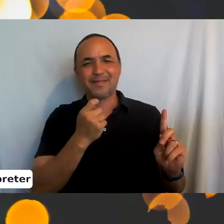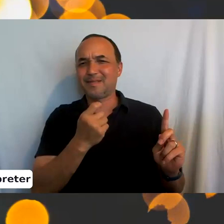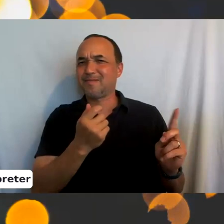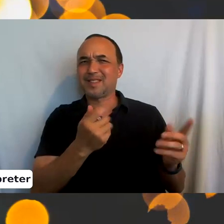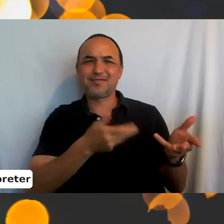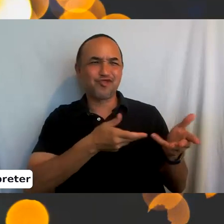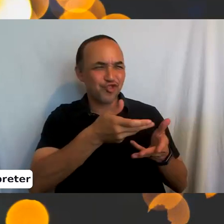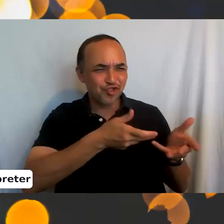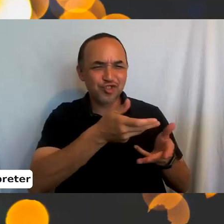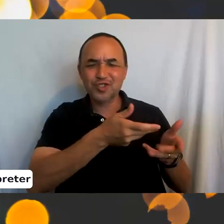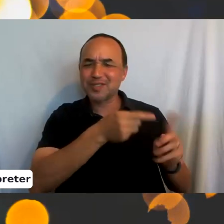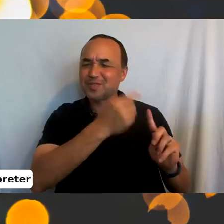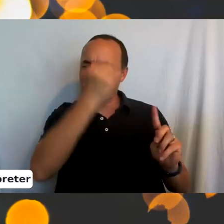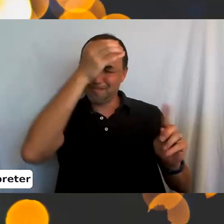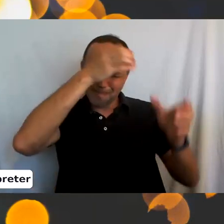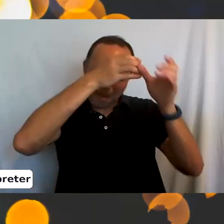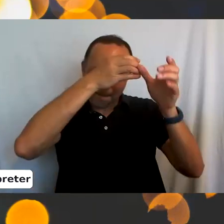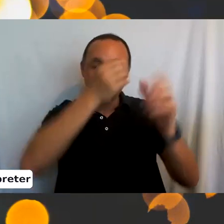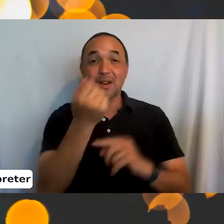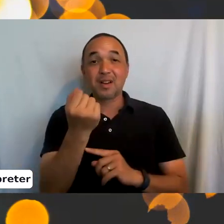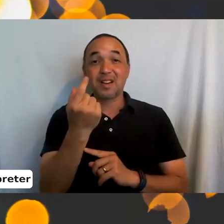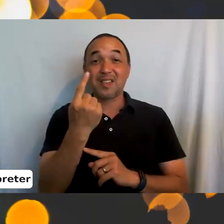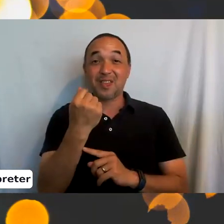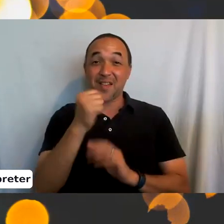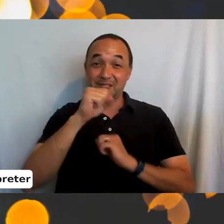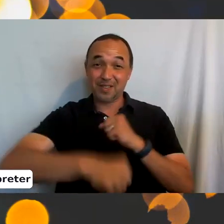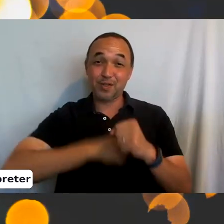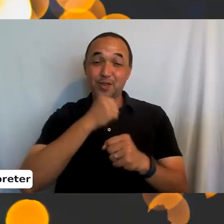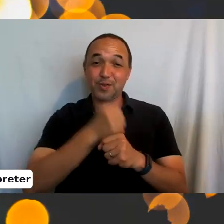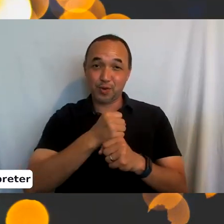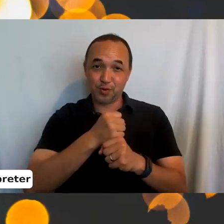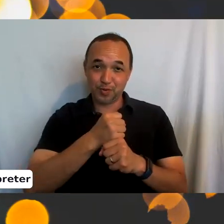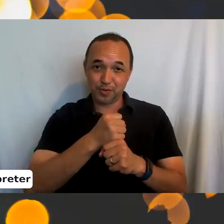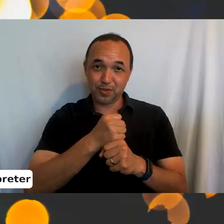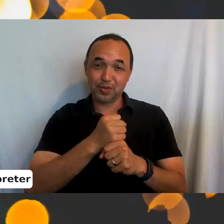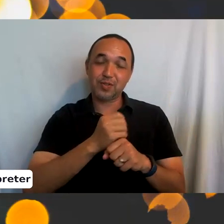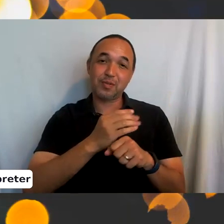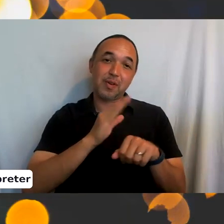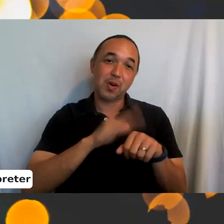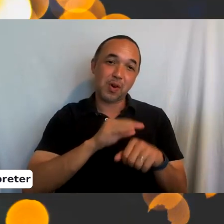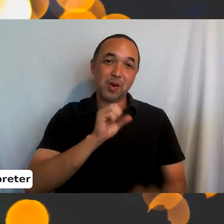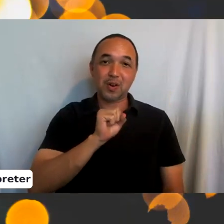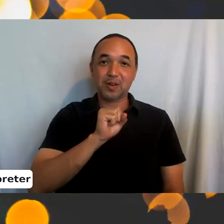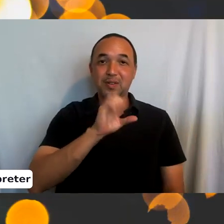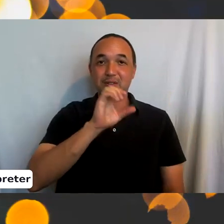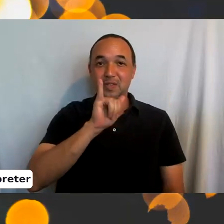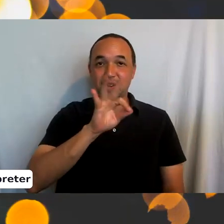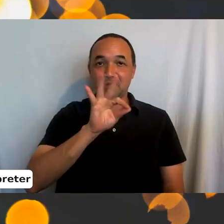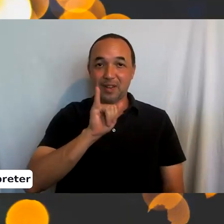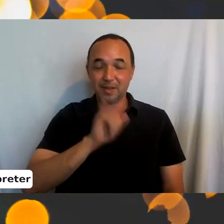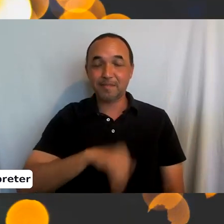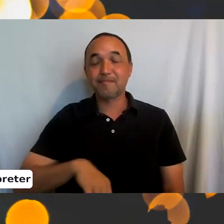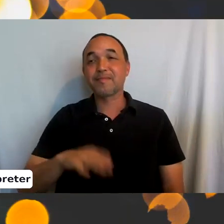wealth of knowledge. 11 seasons on sci-fi, kindred spirits. I call her a certified